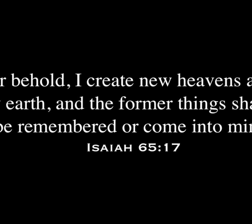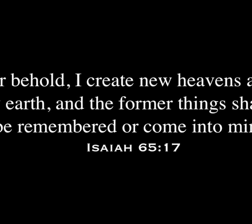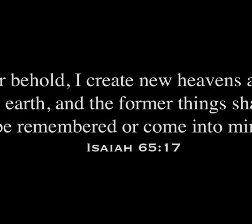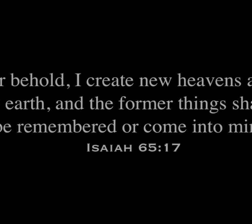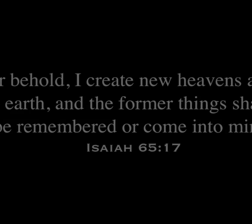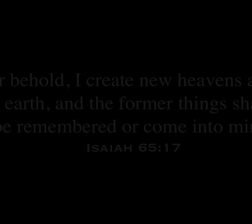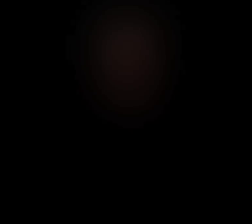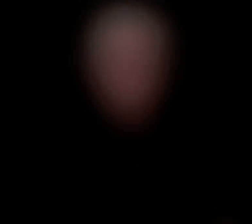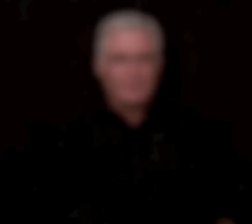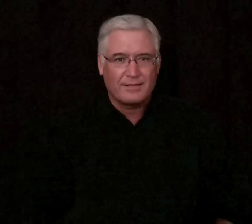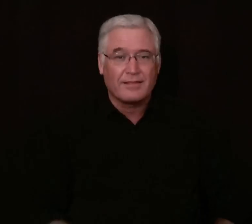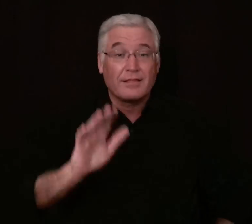mind.